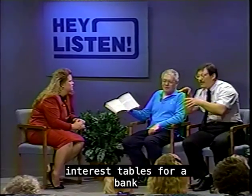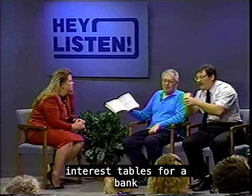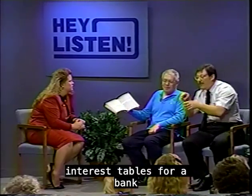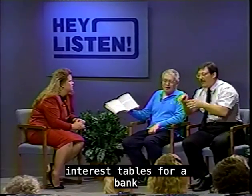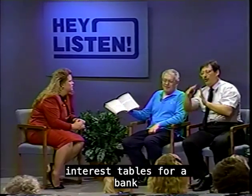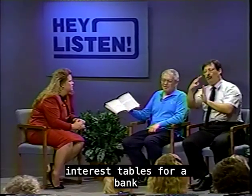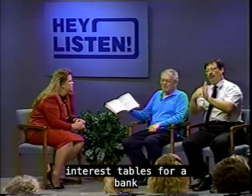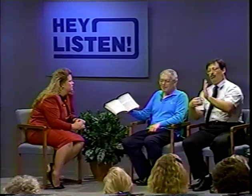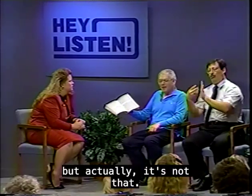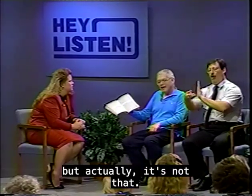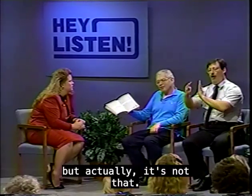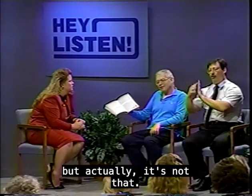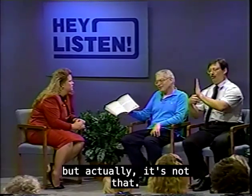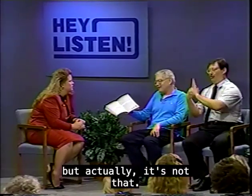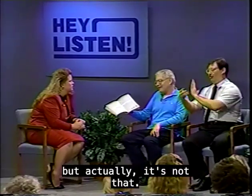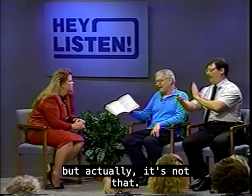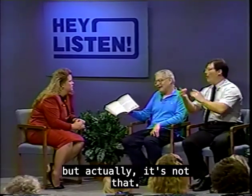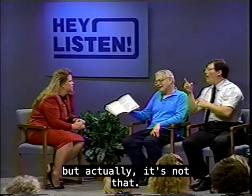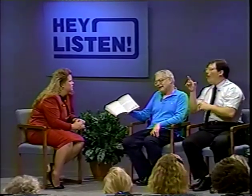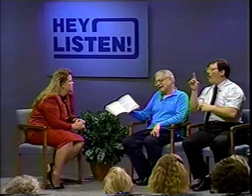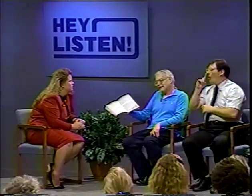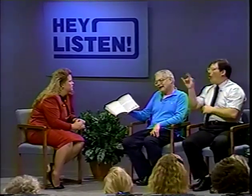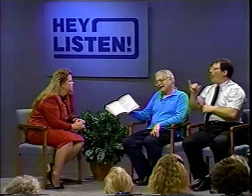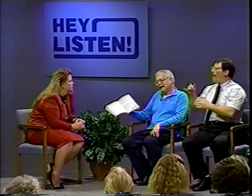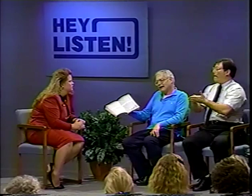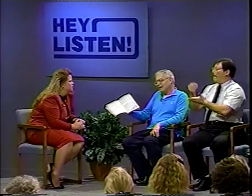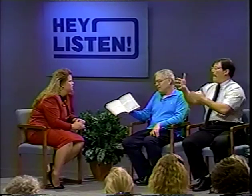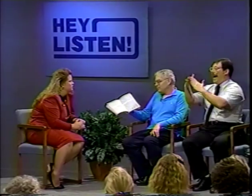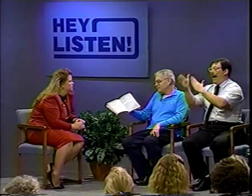interest tables for a bank or something, but actually it's not that.